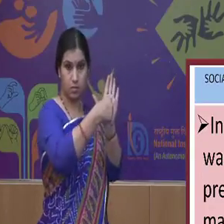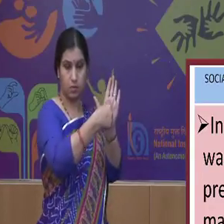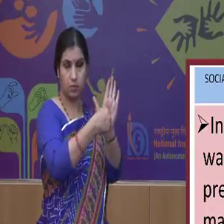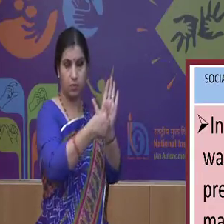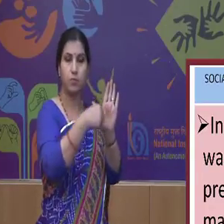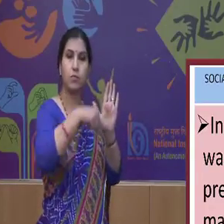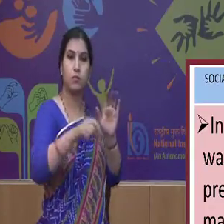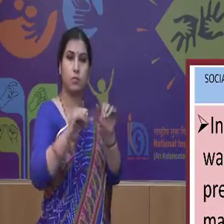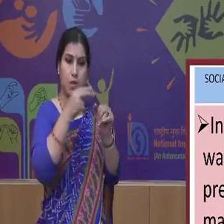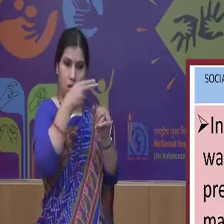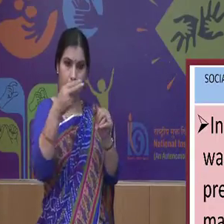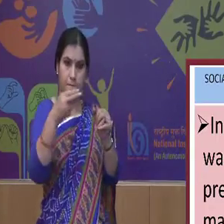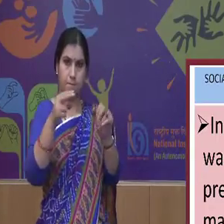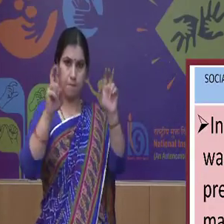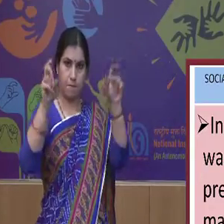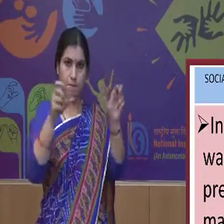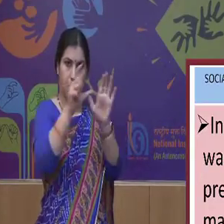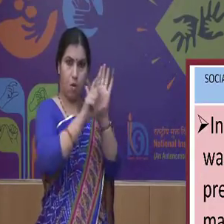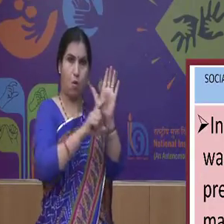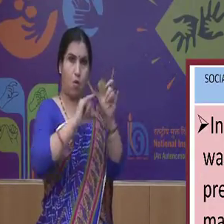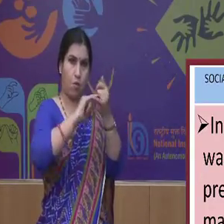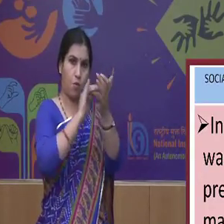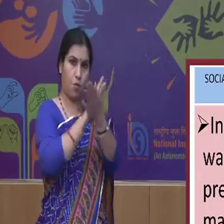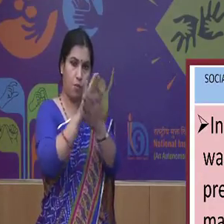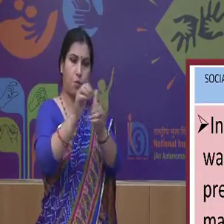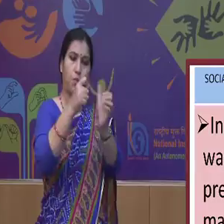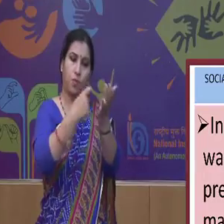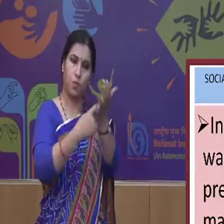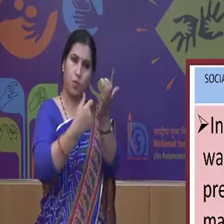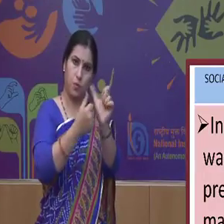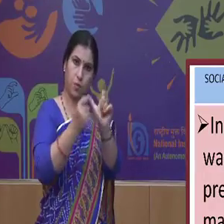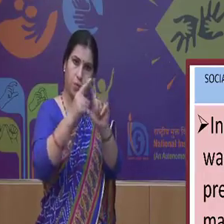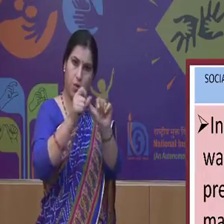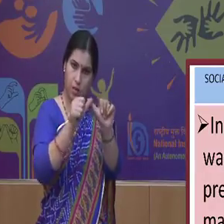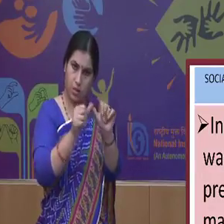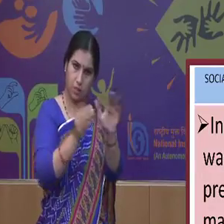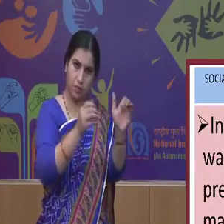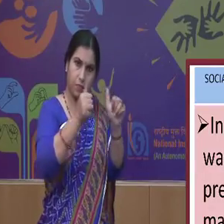Sharda Act was passed that prevented child